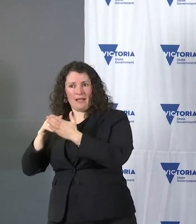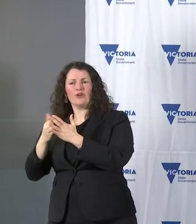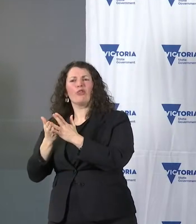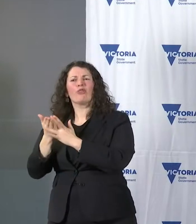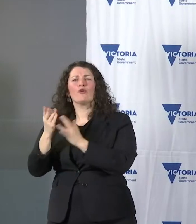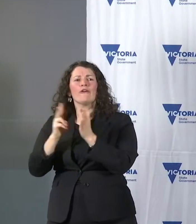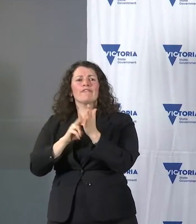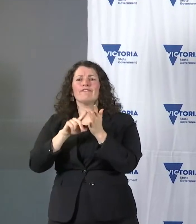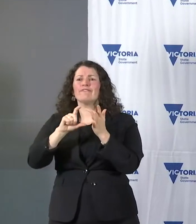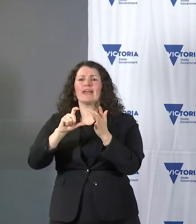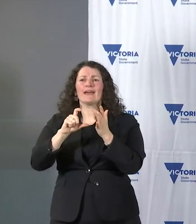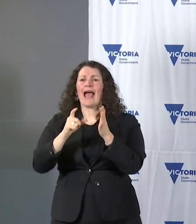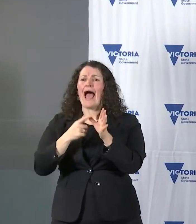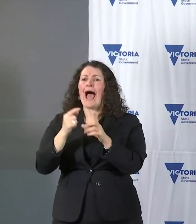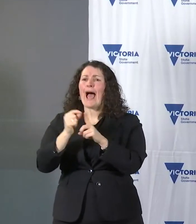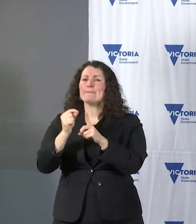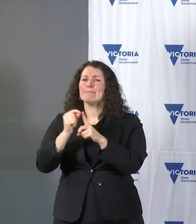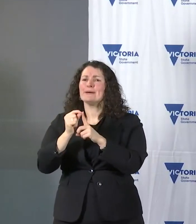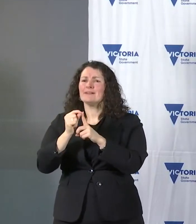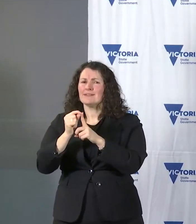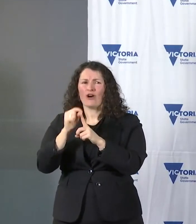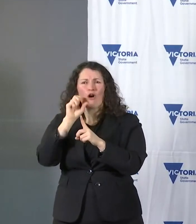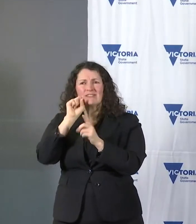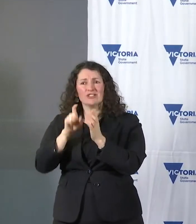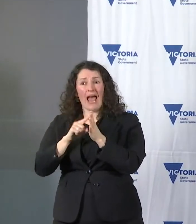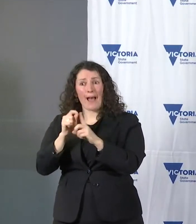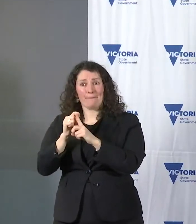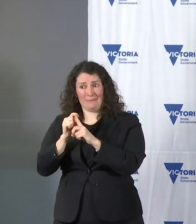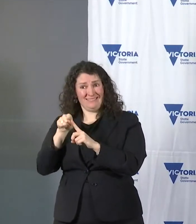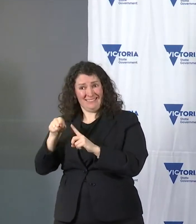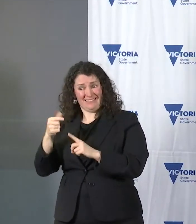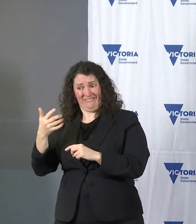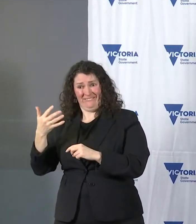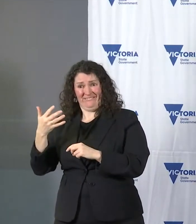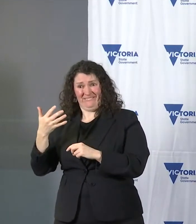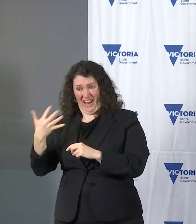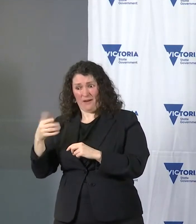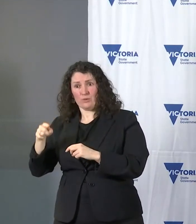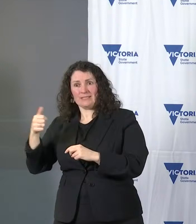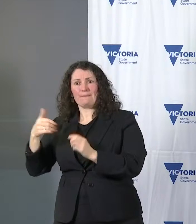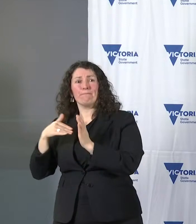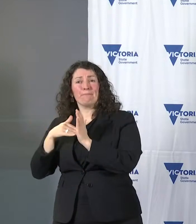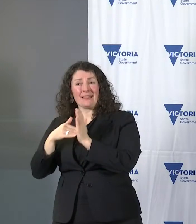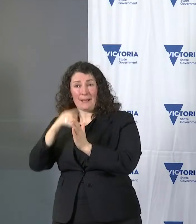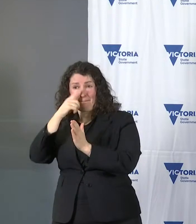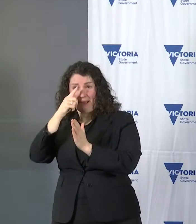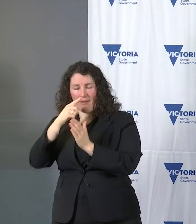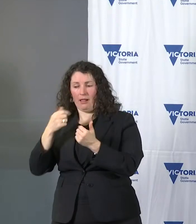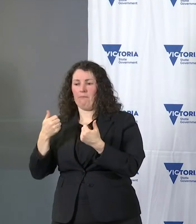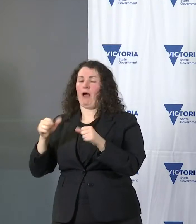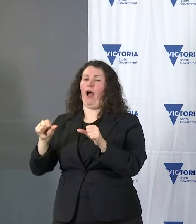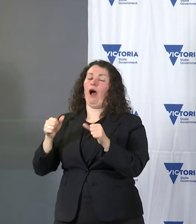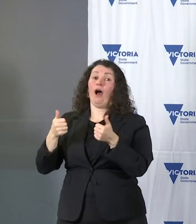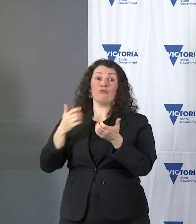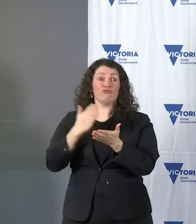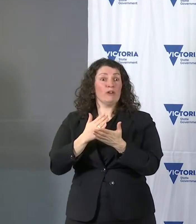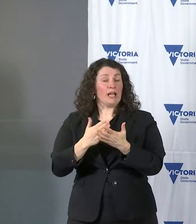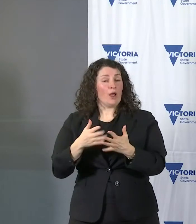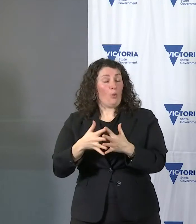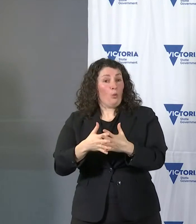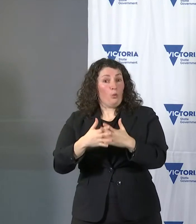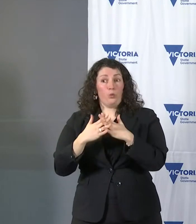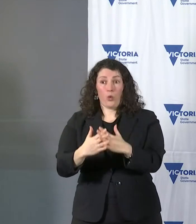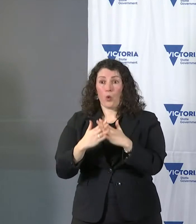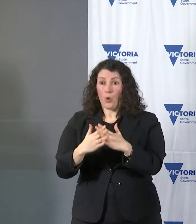15th of July. That data was just so critical for our contact tracers